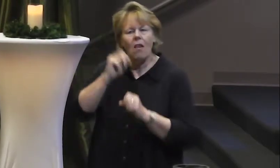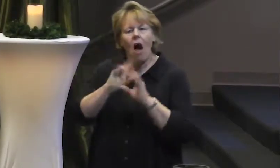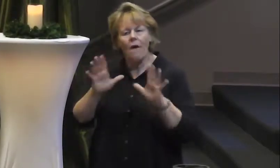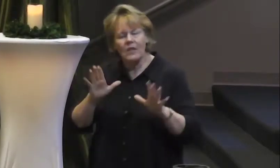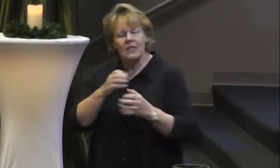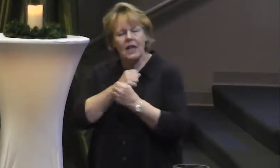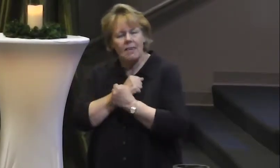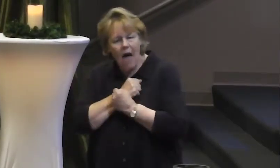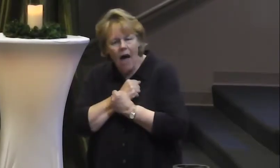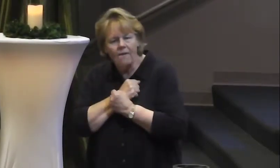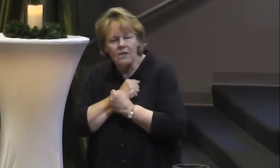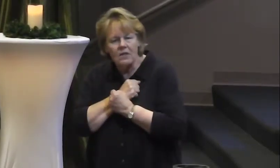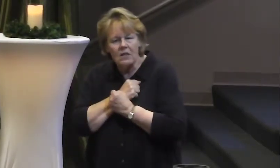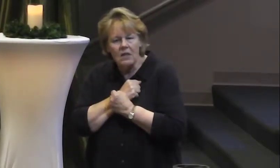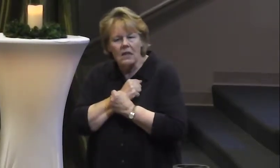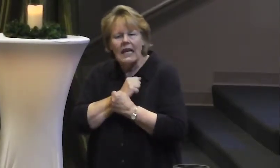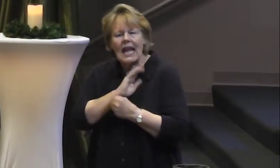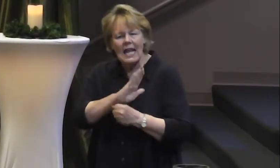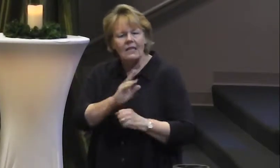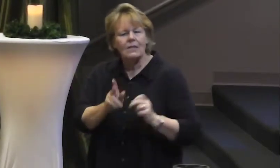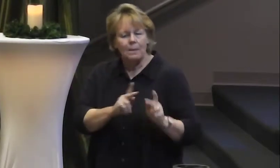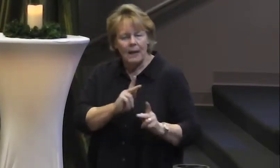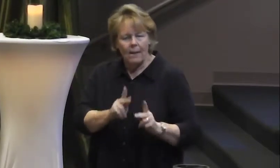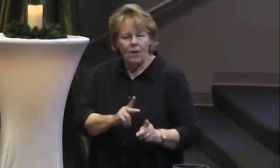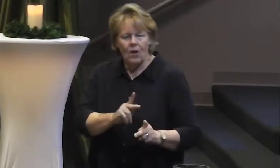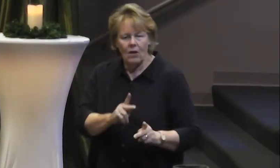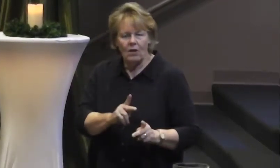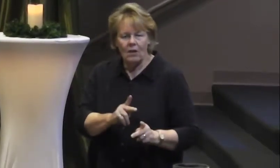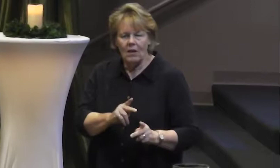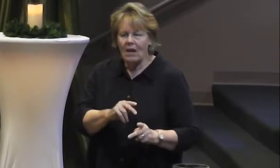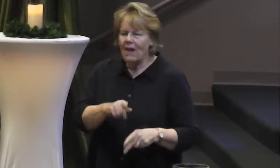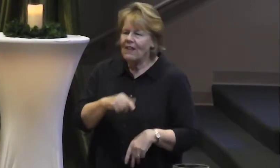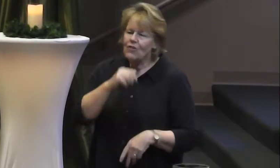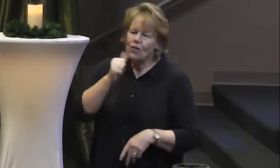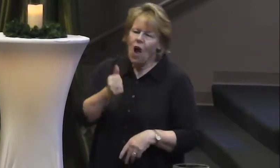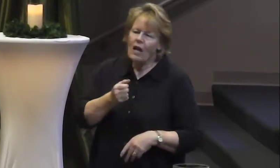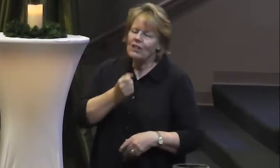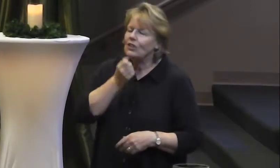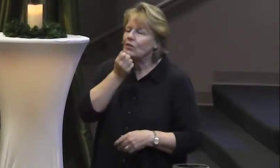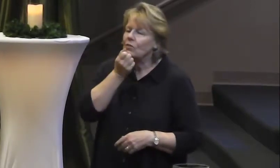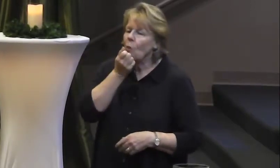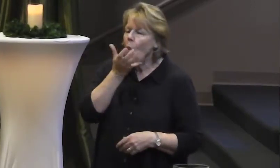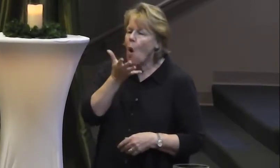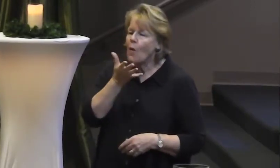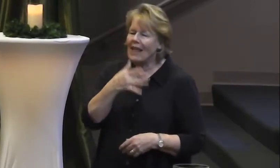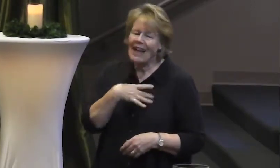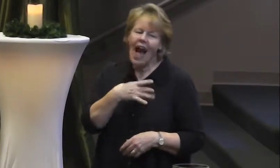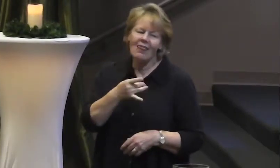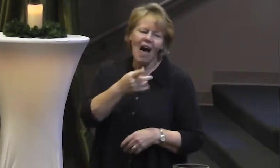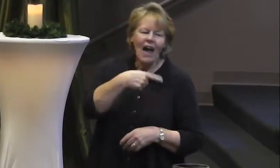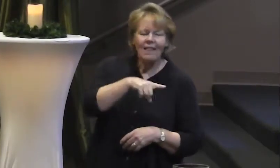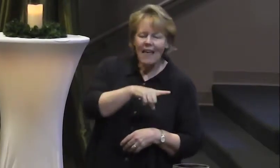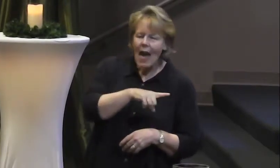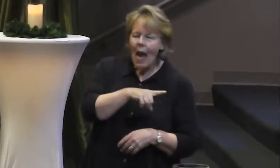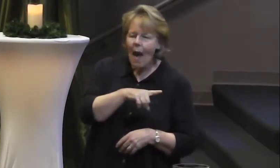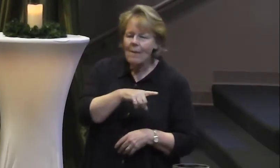These are not just sort of, warm feelings he's got for them. Oh, things are bad for you, I kind of feel bad